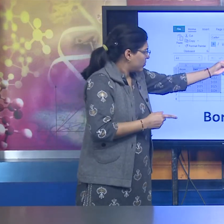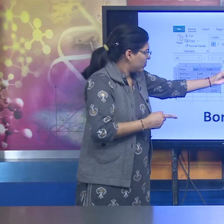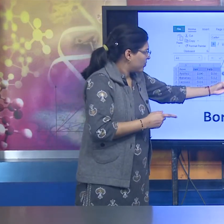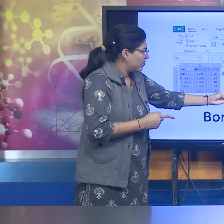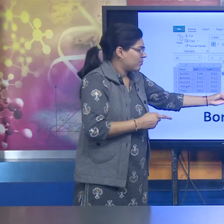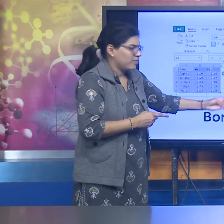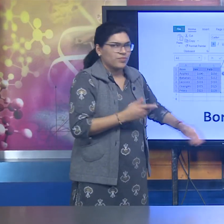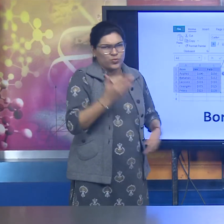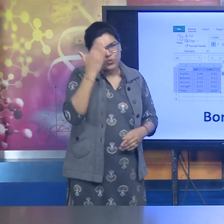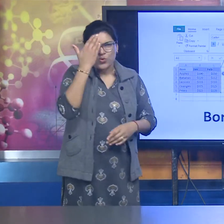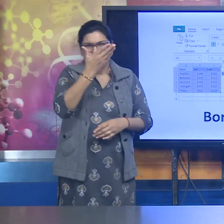the